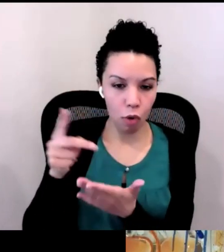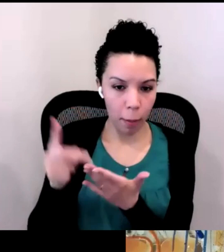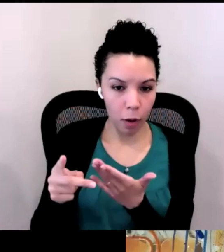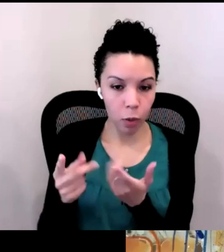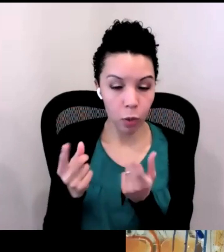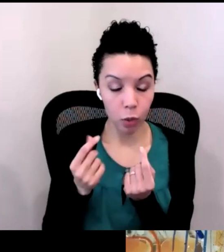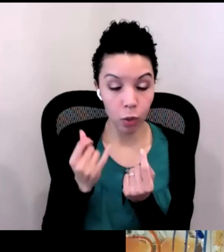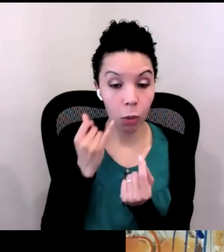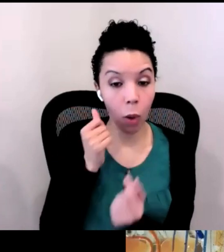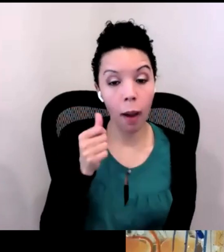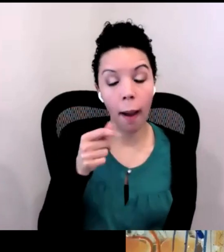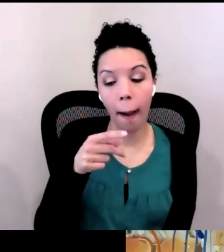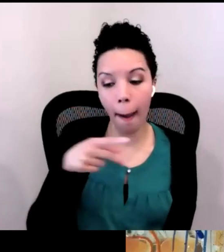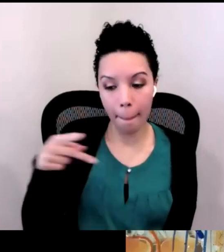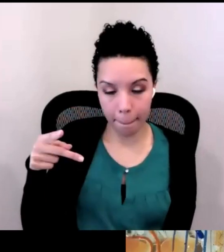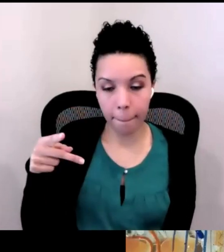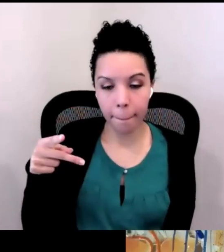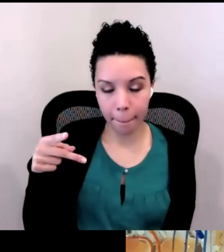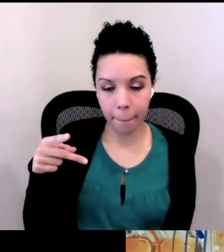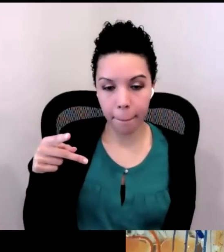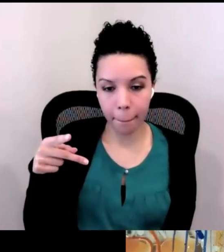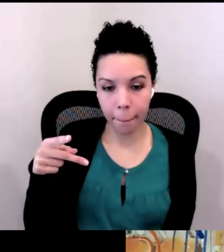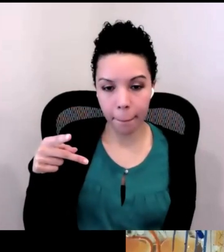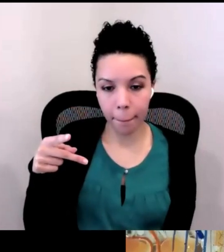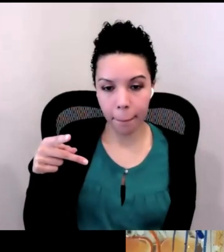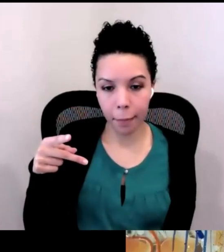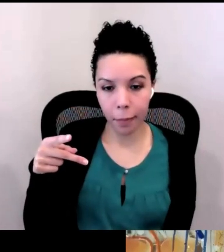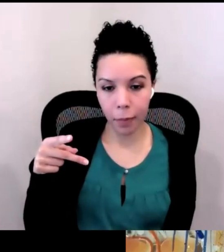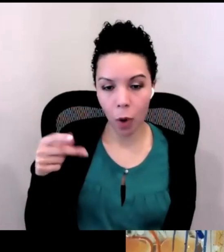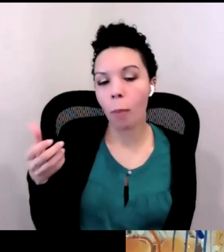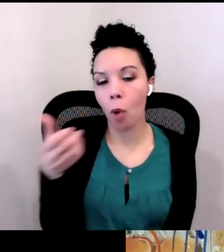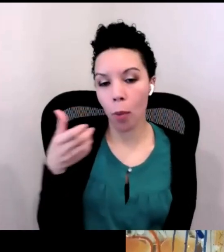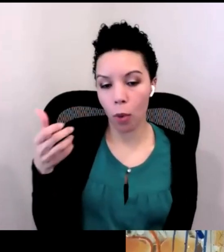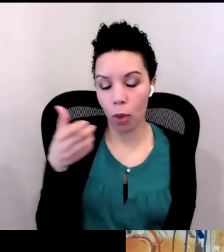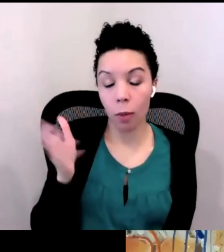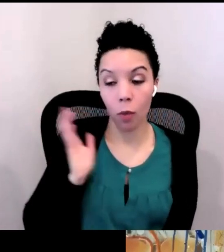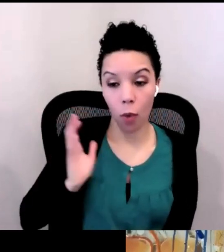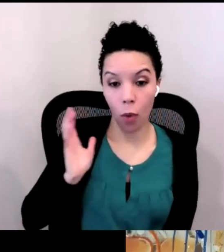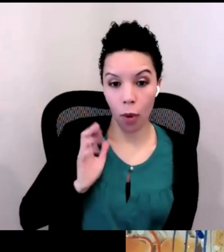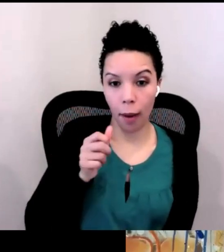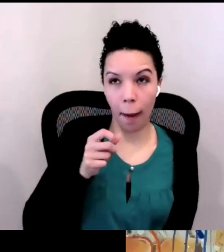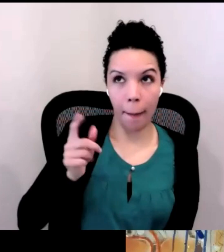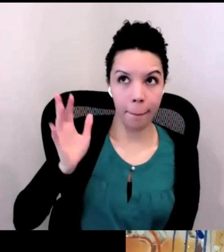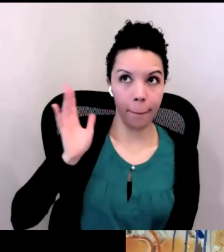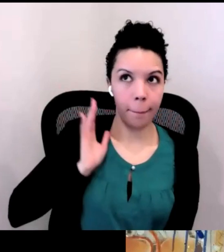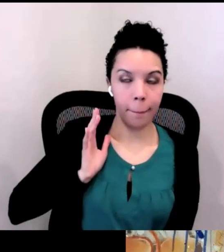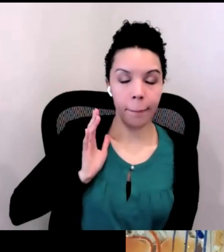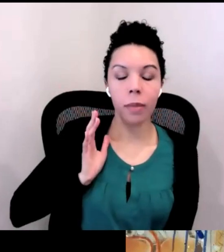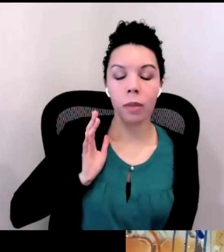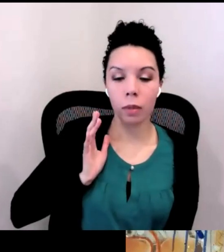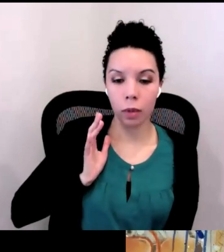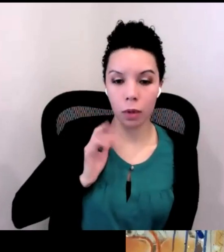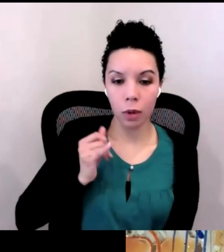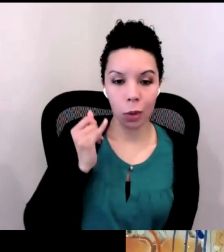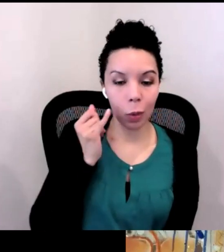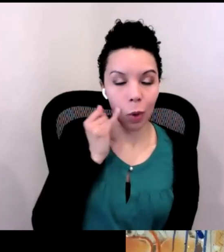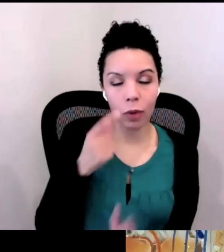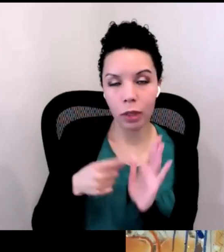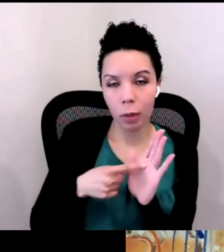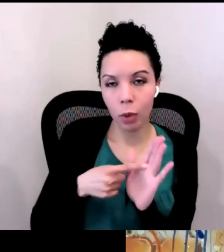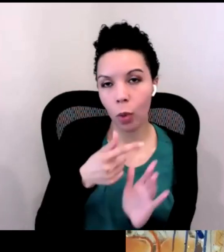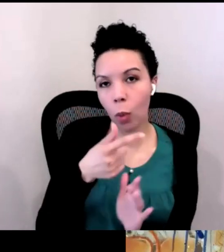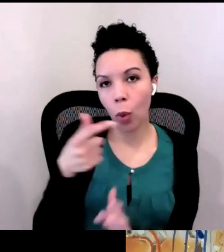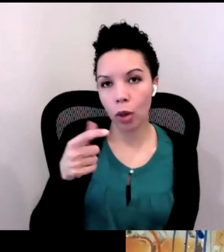app back in the day, before the real app, I decided if you're watching a true life marathon, I decided